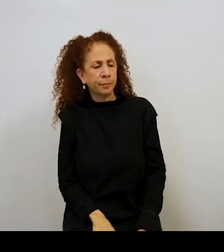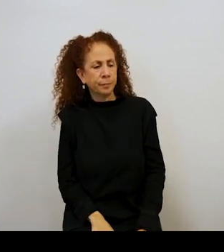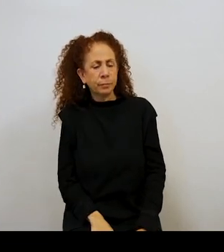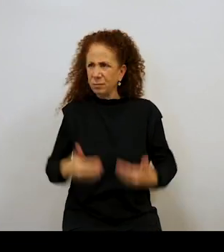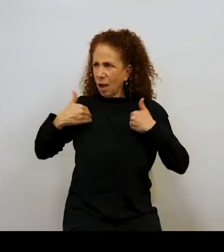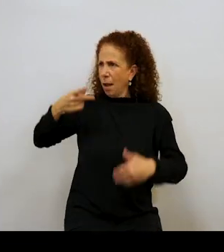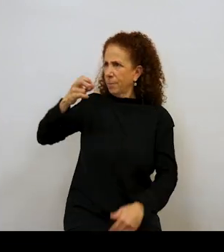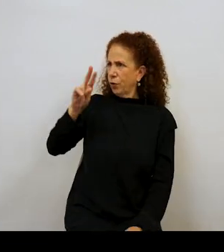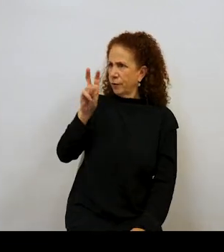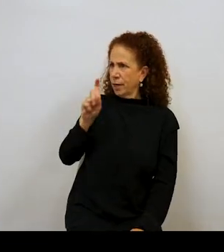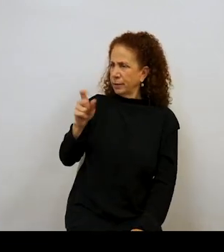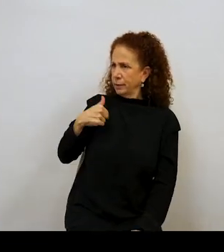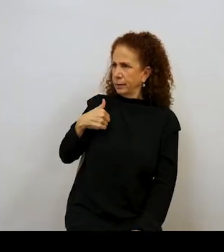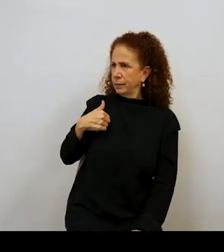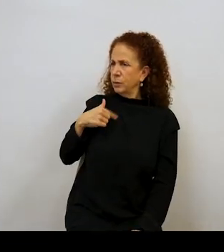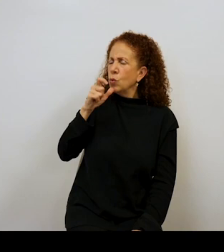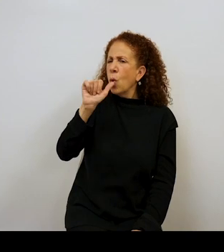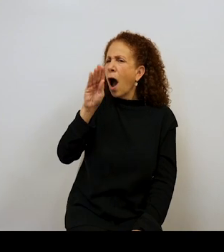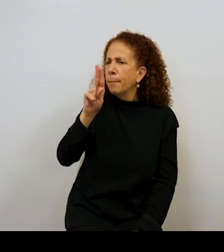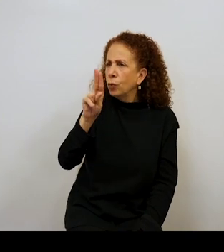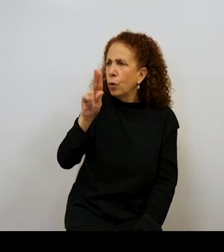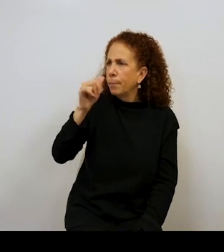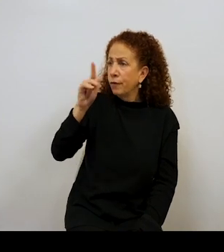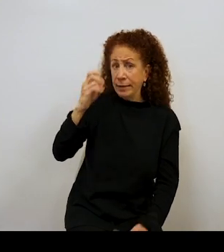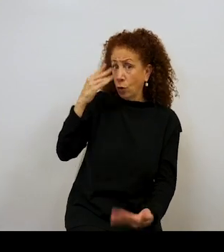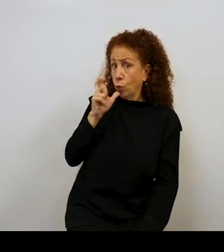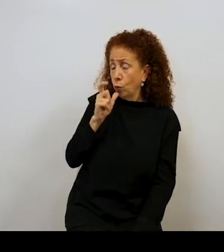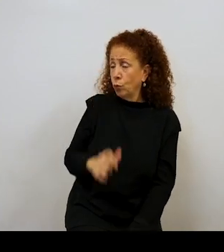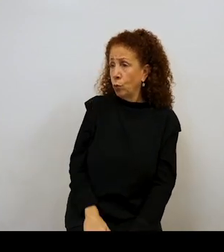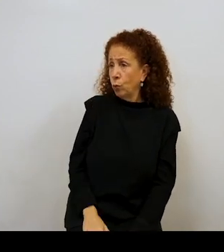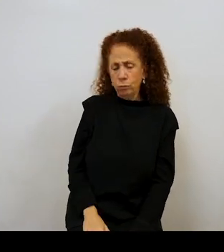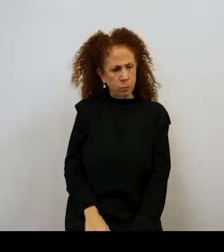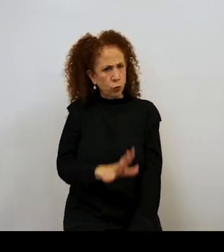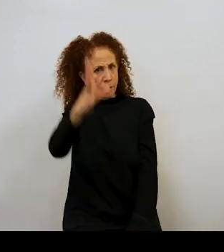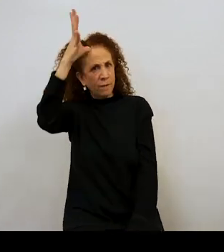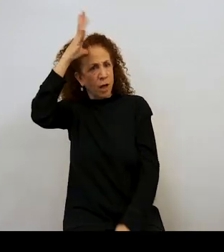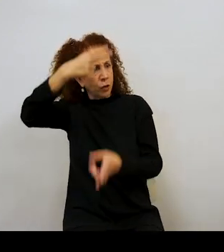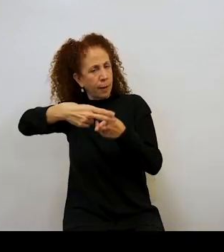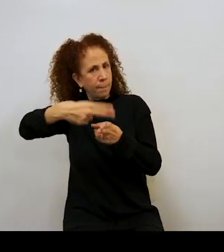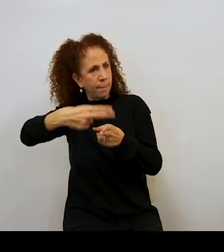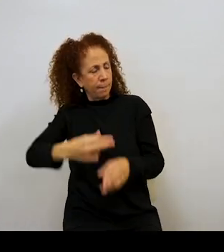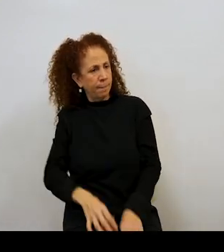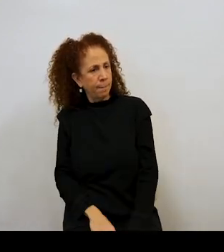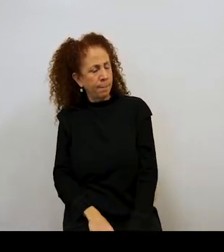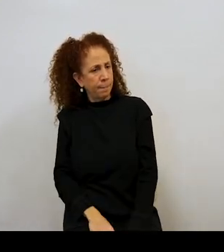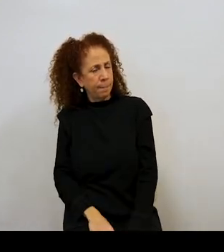"I'm Pervez. I don't know any Abu Pervez." "Don't you know your father's name?"